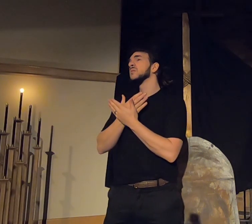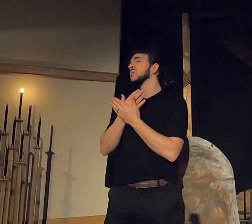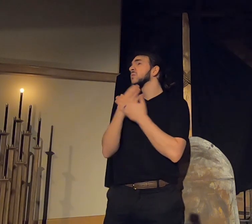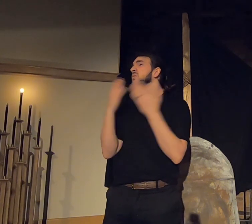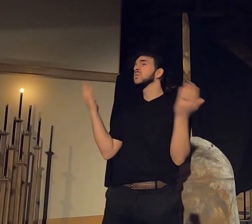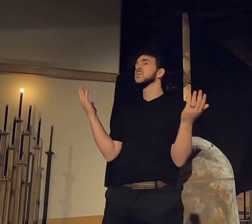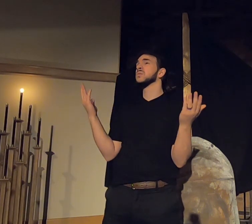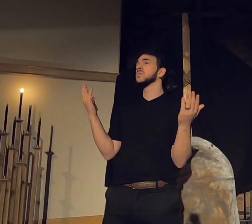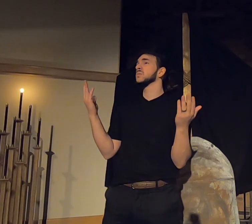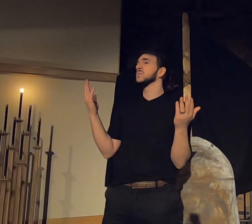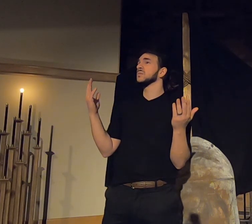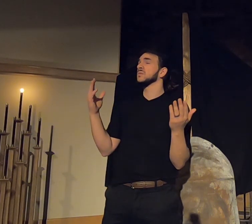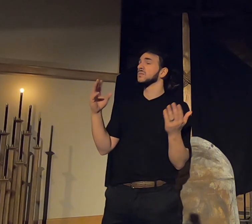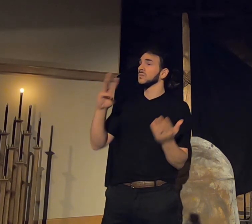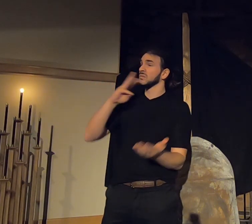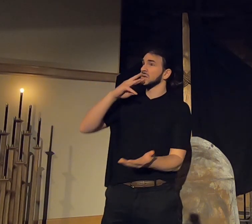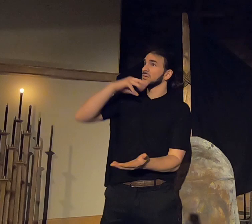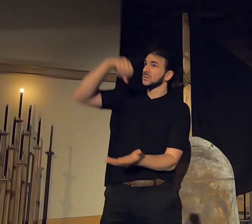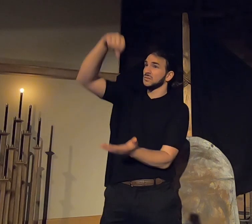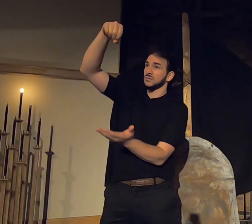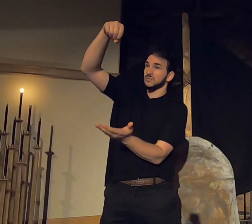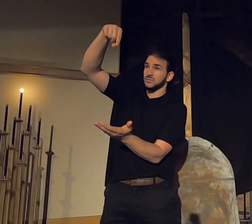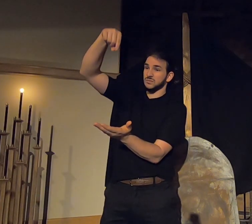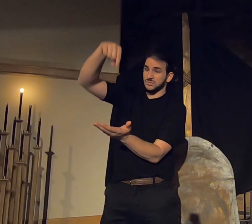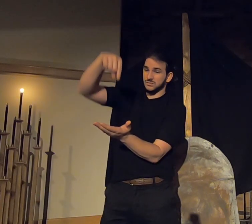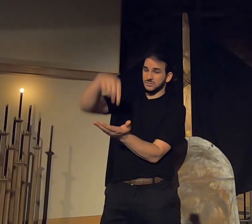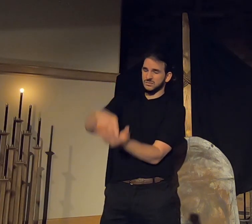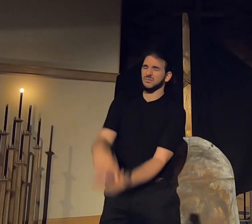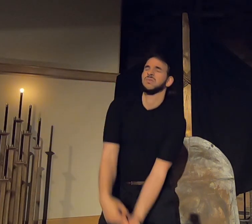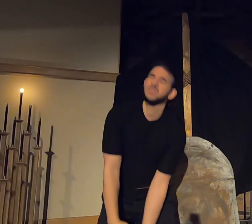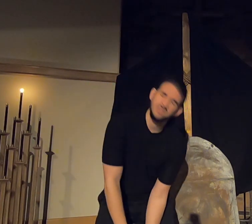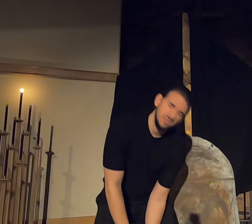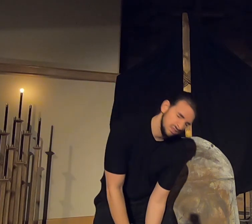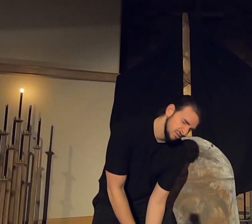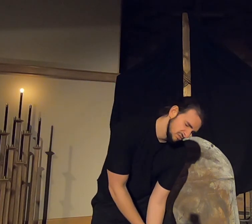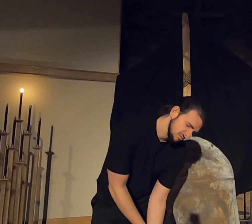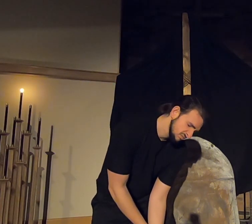I have no more strength than a few drops of water.